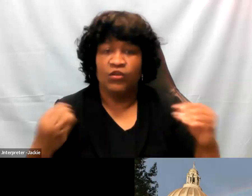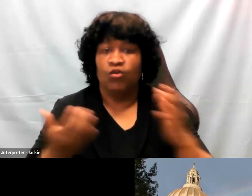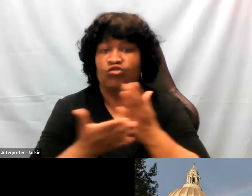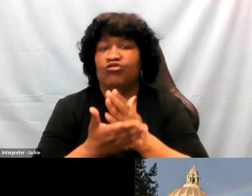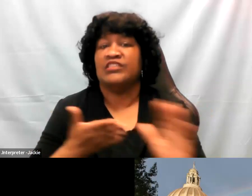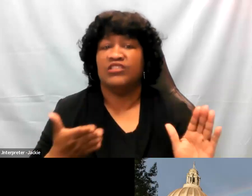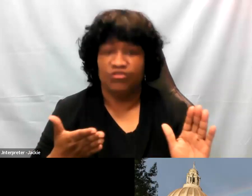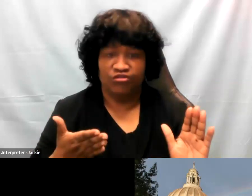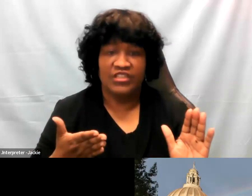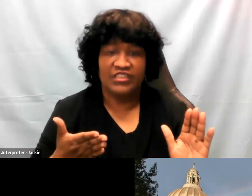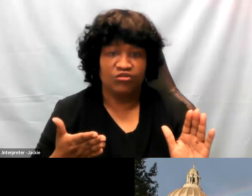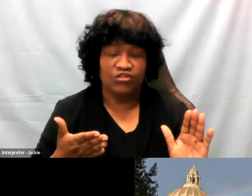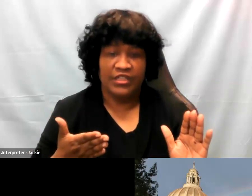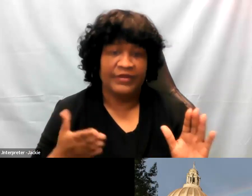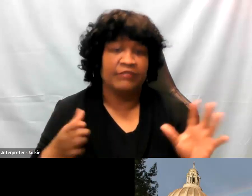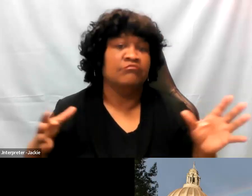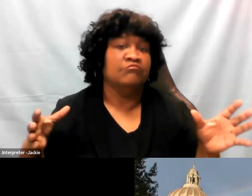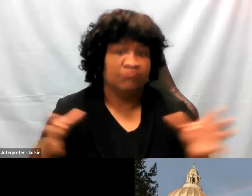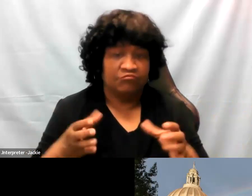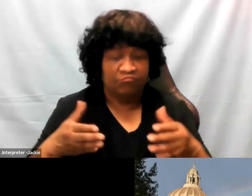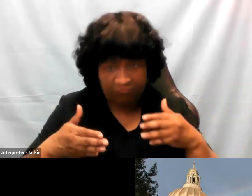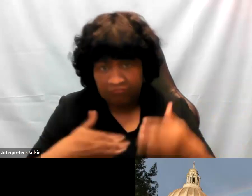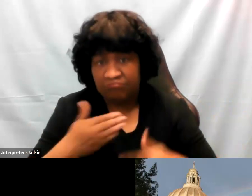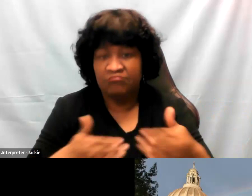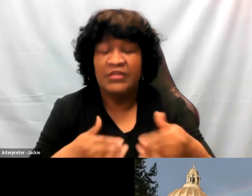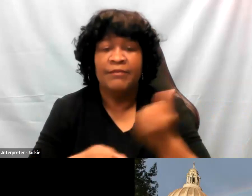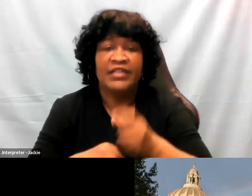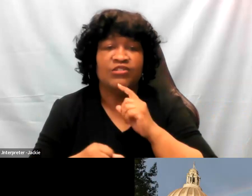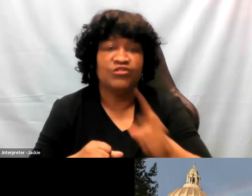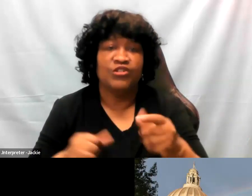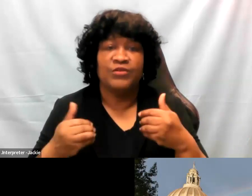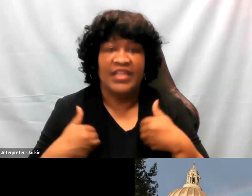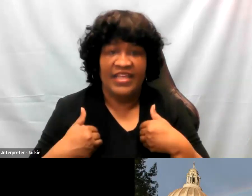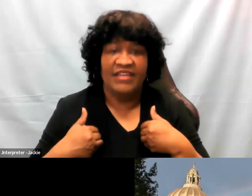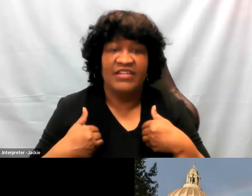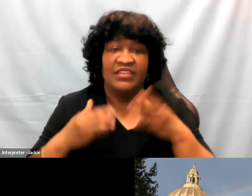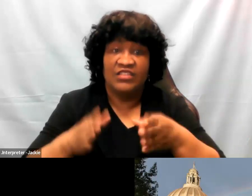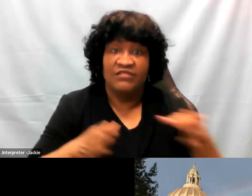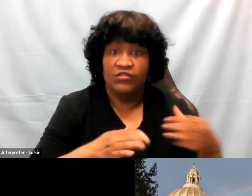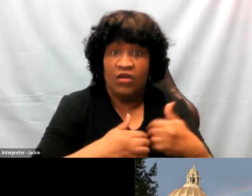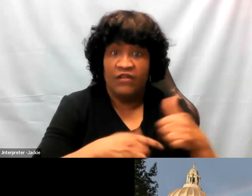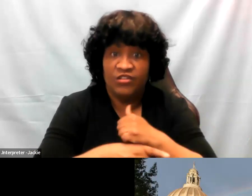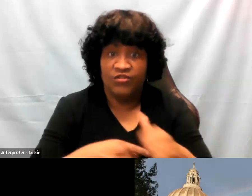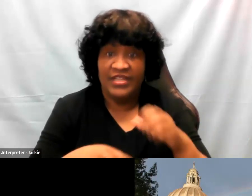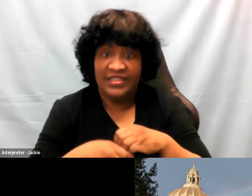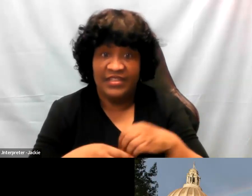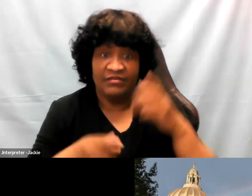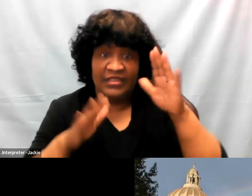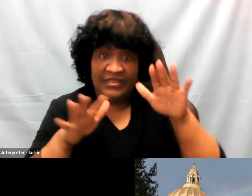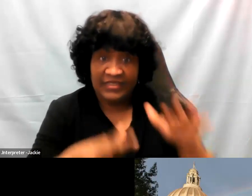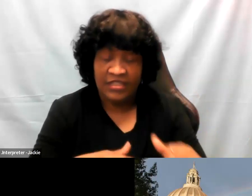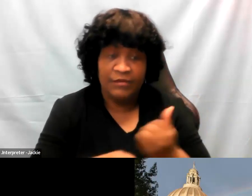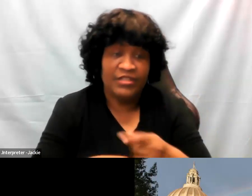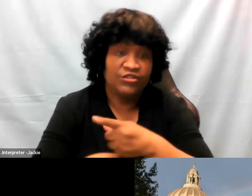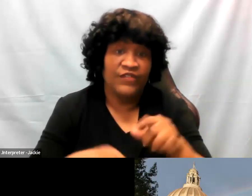criteria. So really making sure we have behavioral health individuals trained in de-escalation, making sure they're able